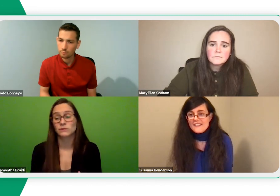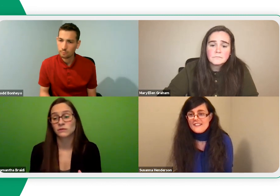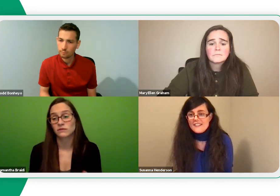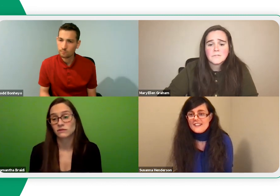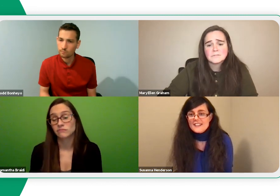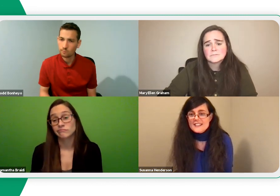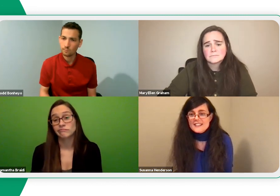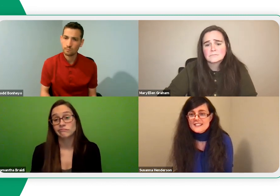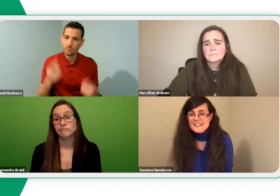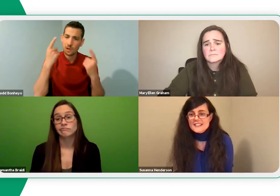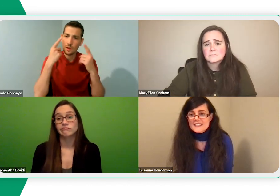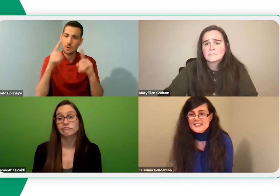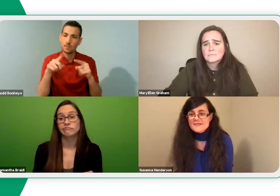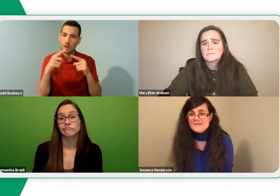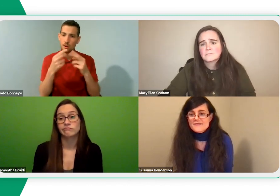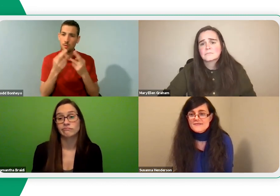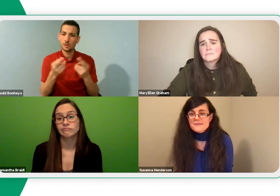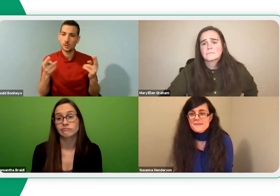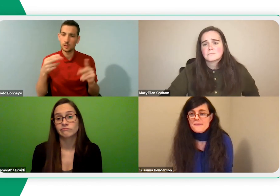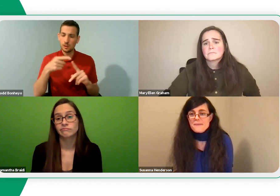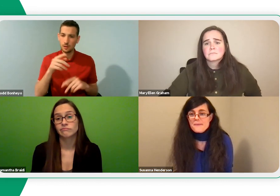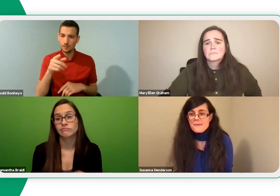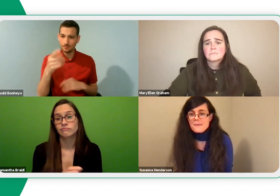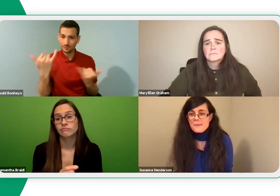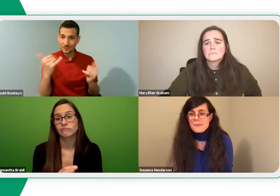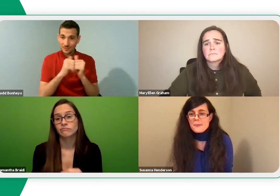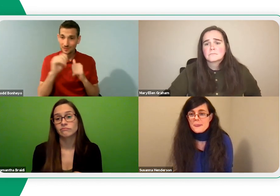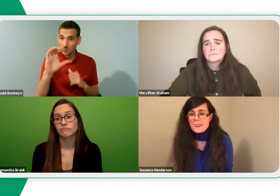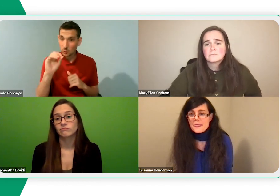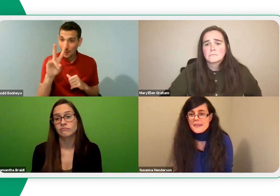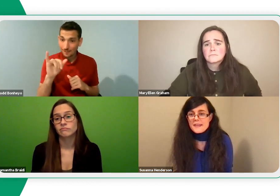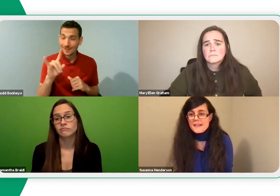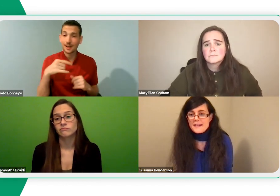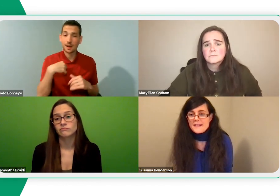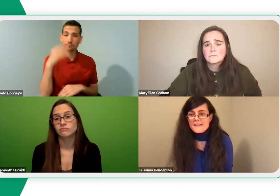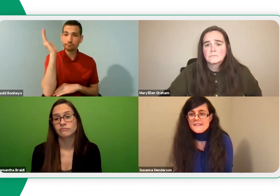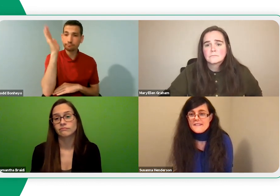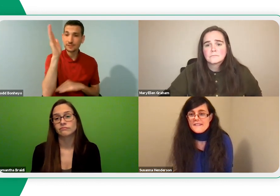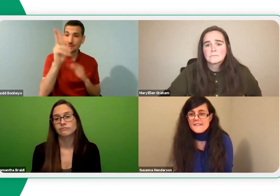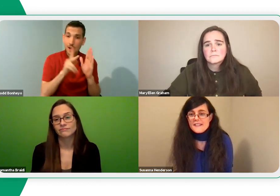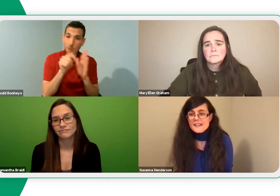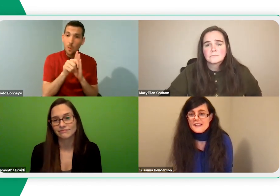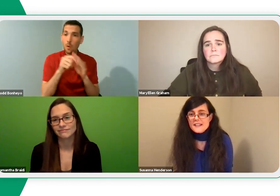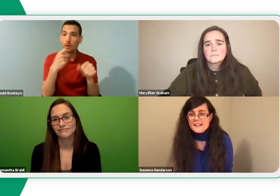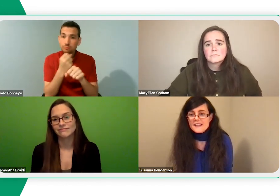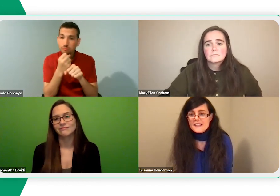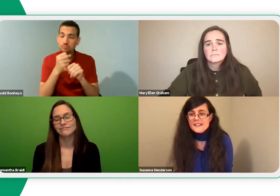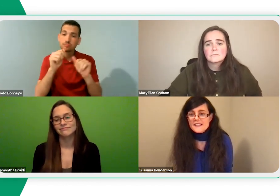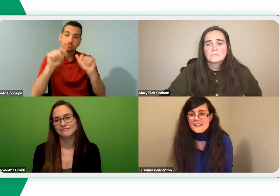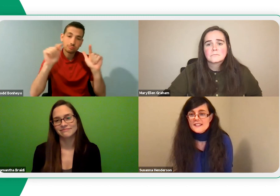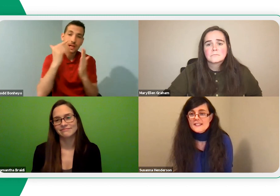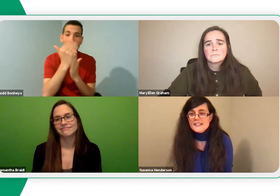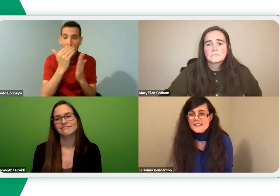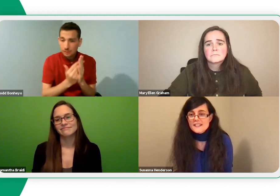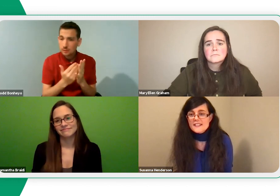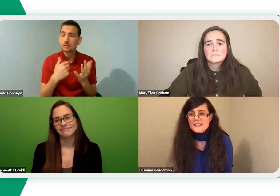A to Z, I'm sure. And definitely finance must be one of them. This is Todd. I agree about that with Rena. With,